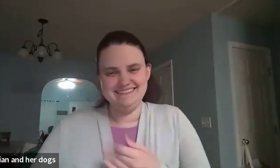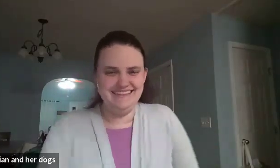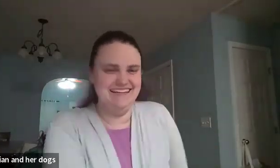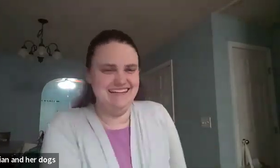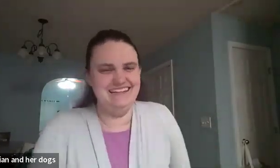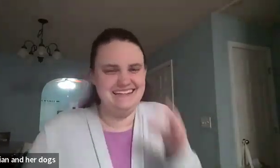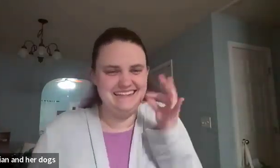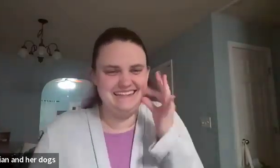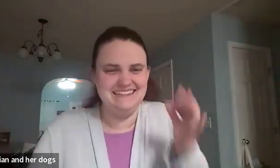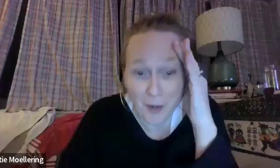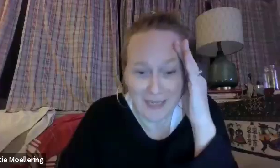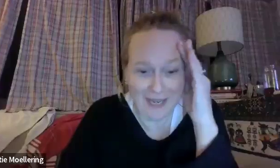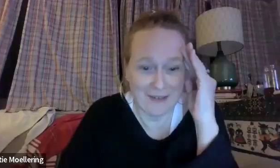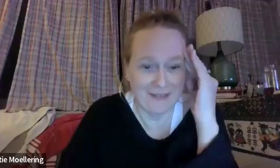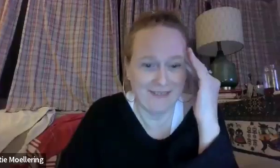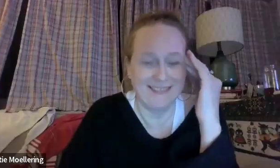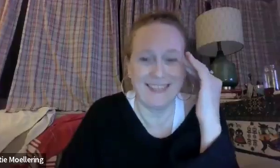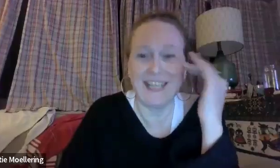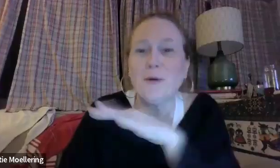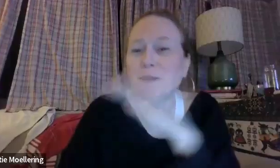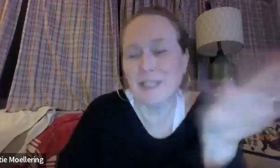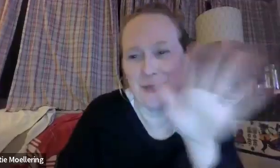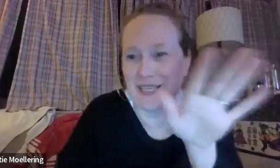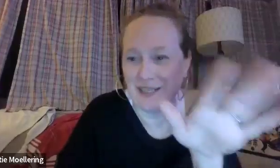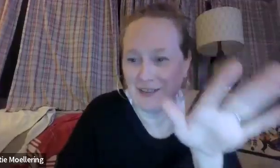kitten. Throw me out. I can only use it here.